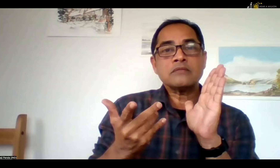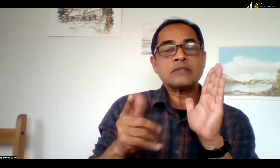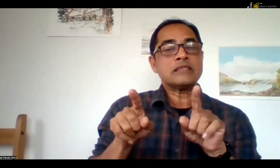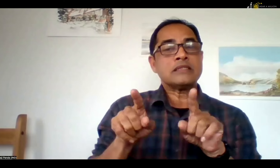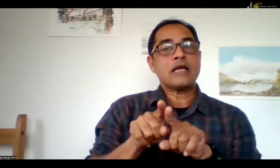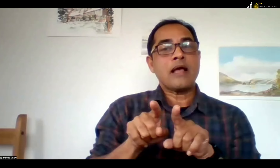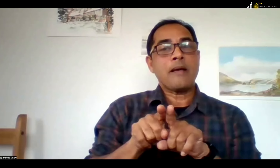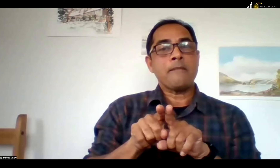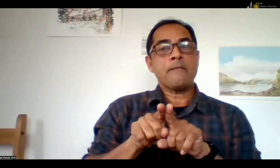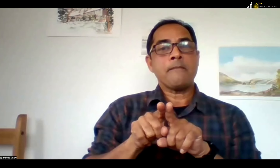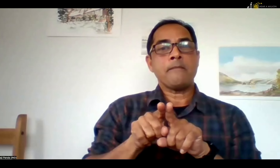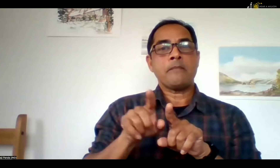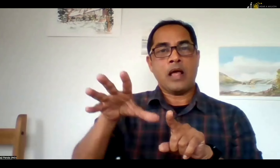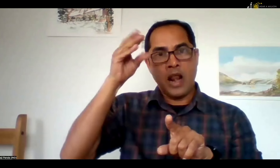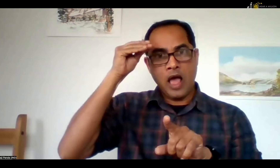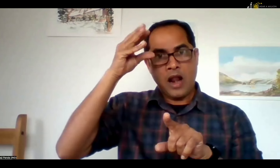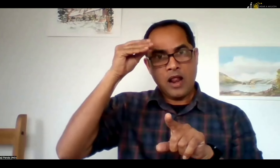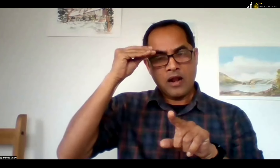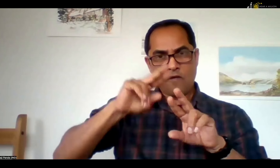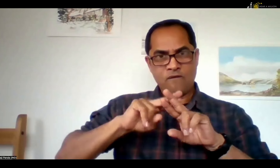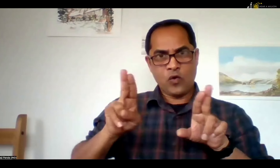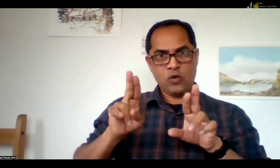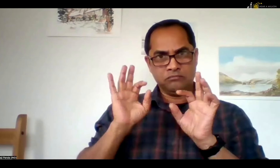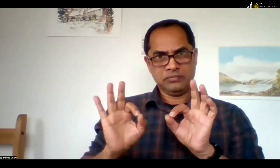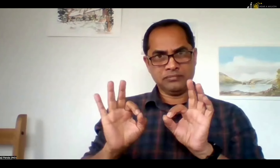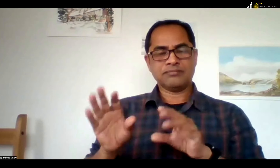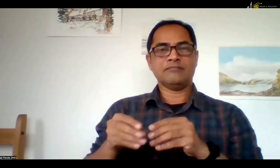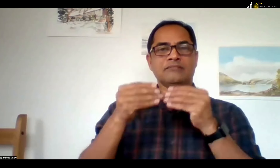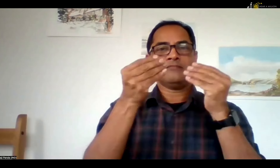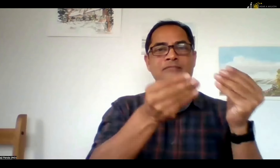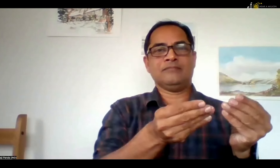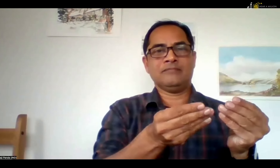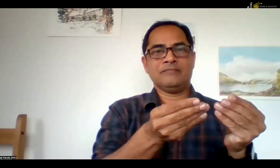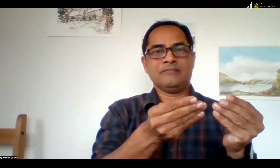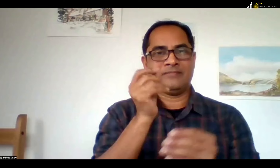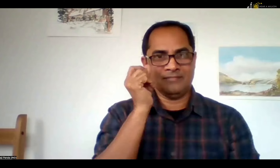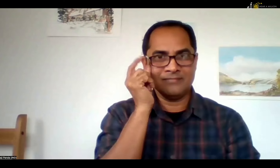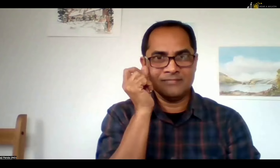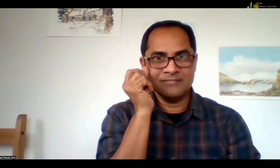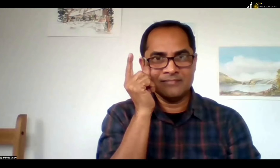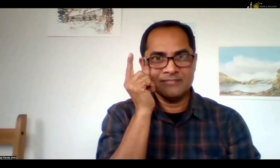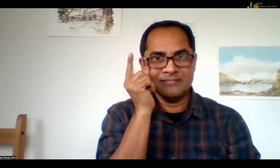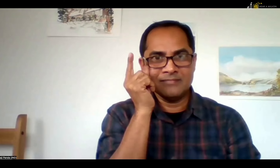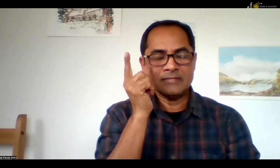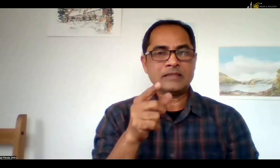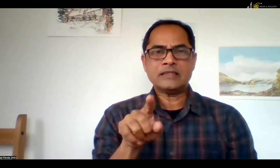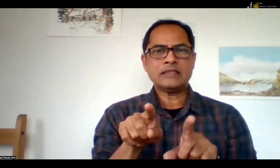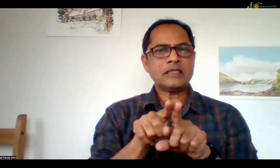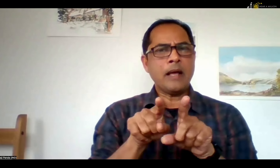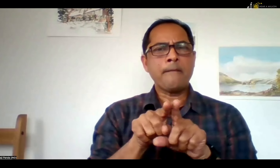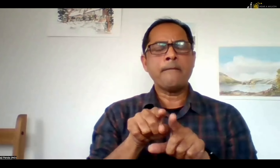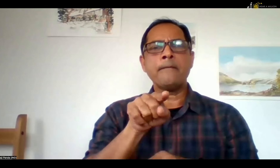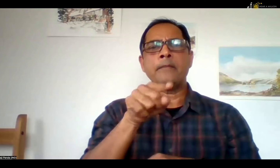educational philosophy required for deaf people and make work on it. So how does knowledge happen completely?